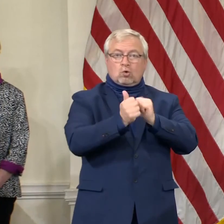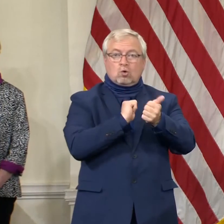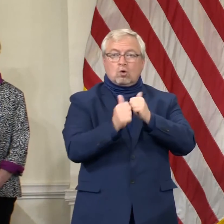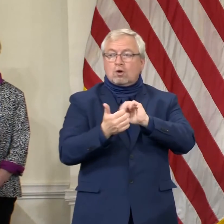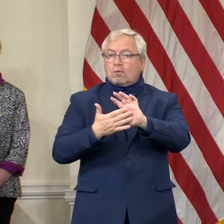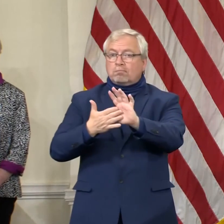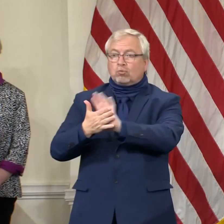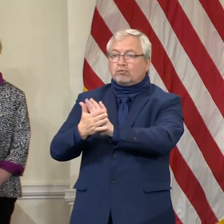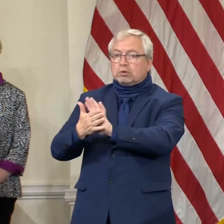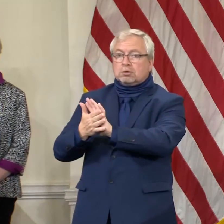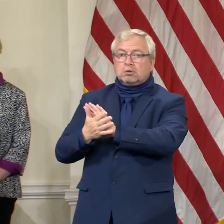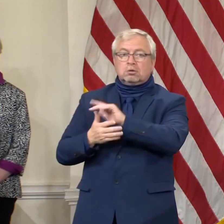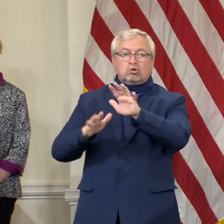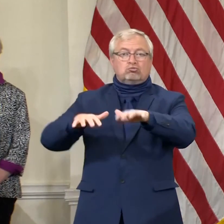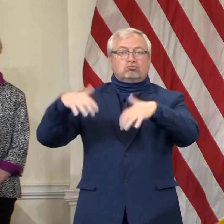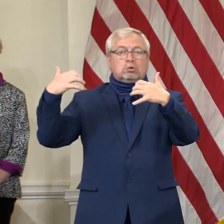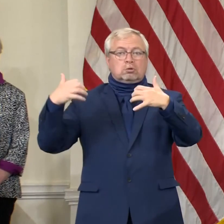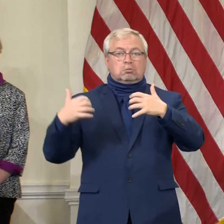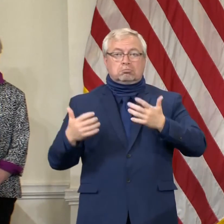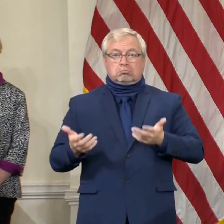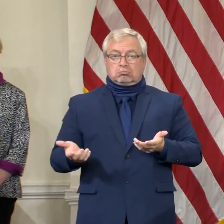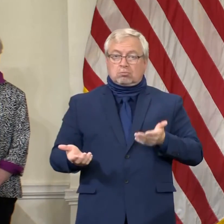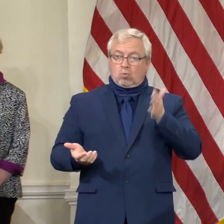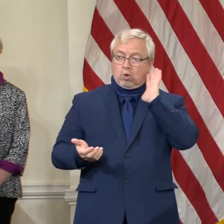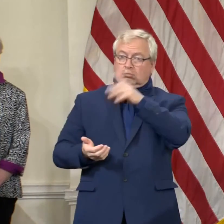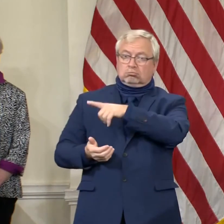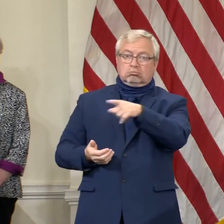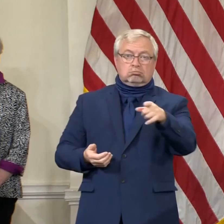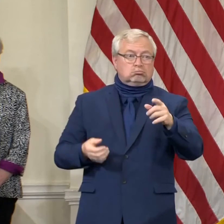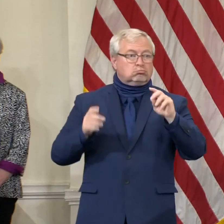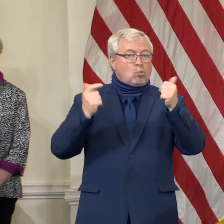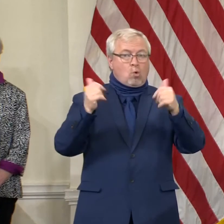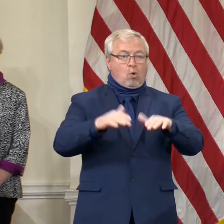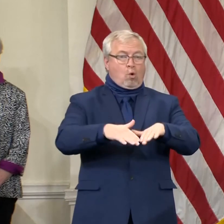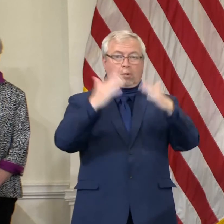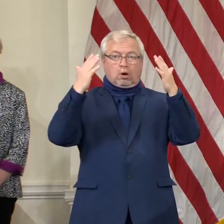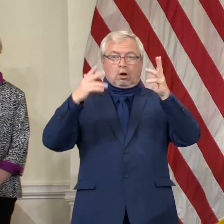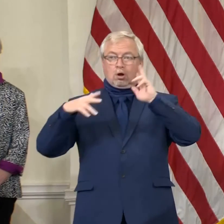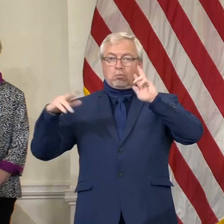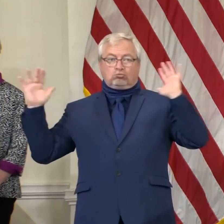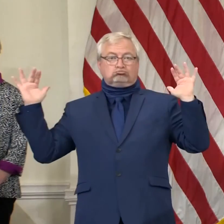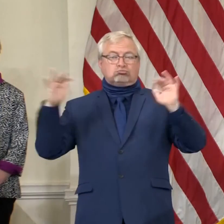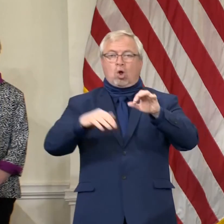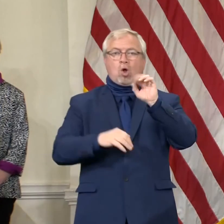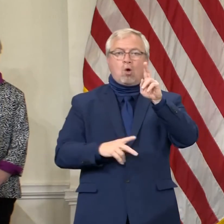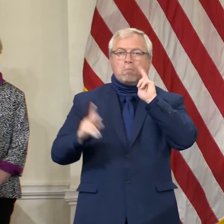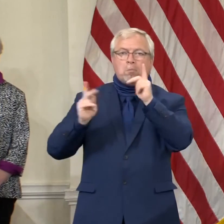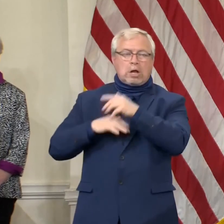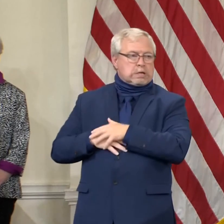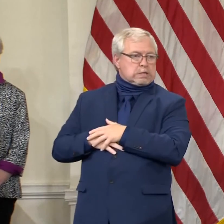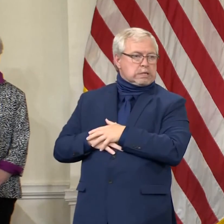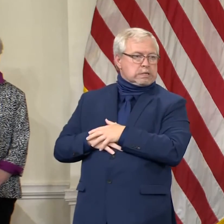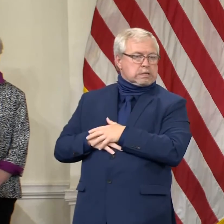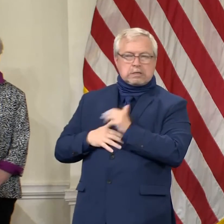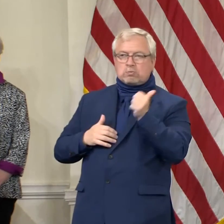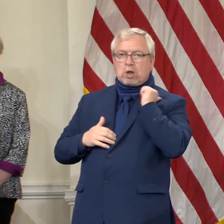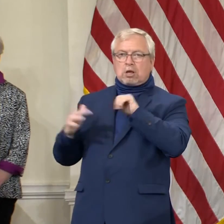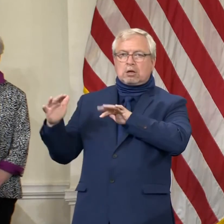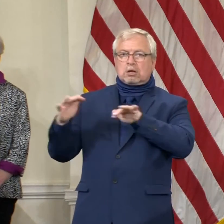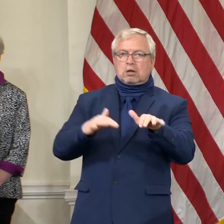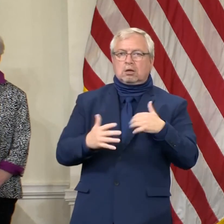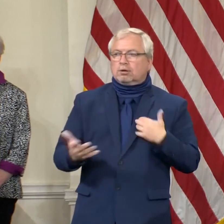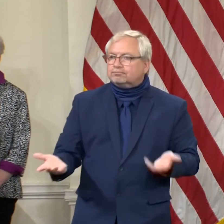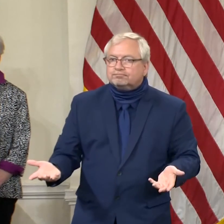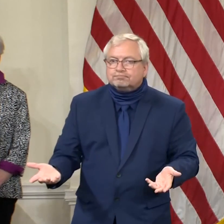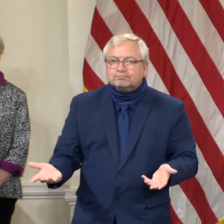and large restaurants. Are people going to go? That's the question. And some of these sectors are hurt worse than others. Are people going to attend conventions?